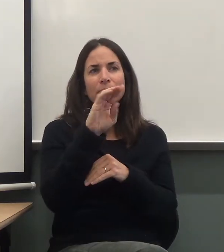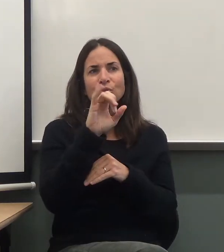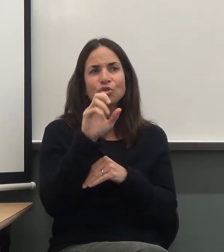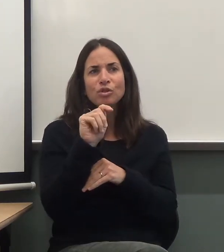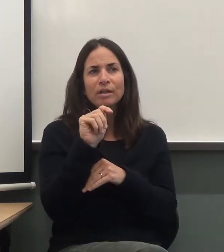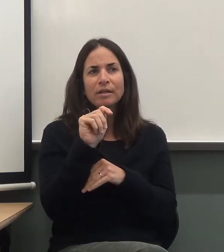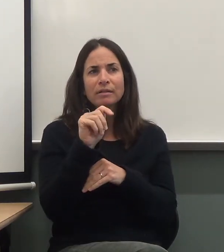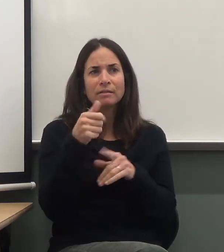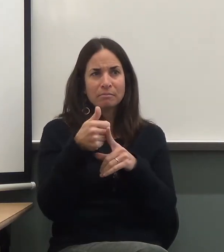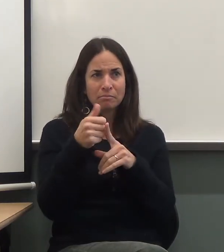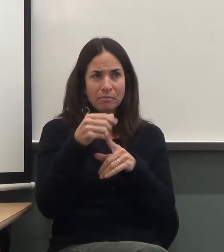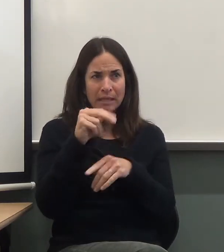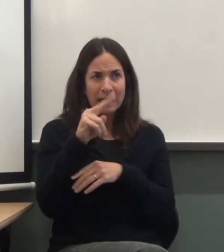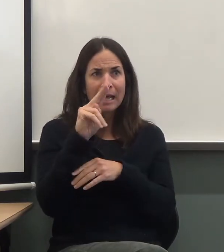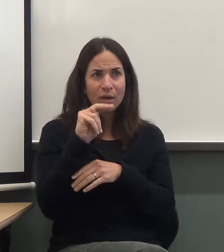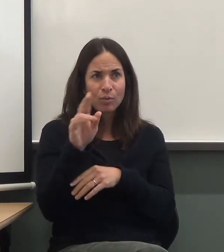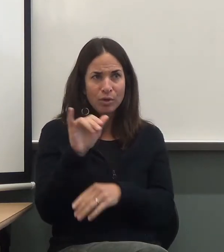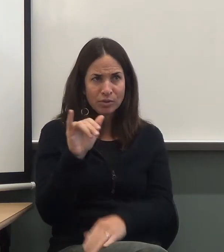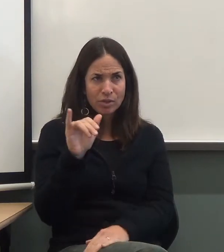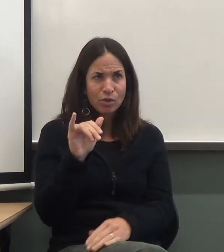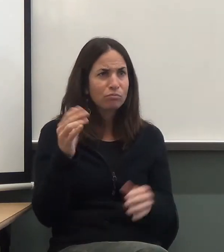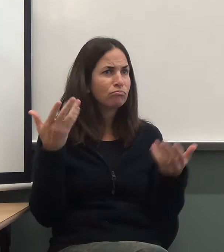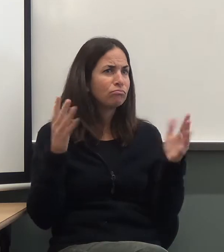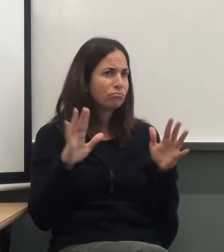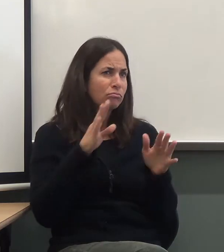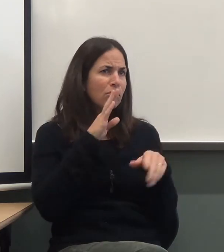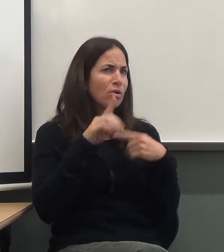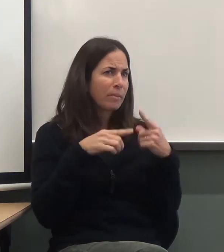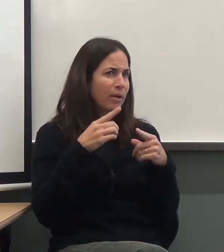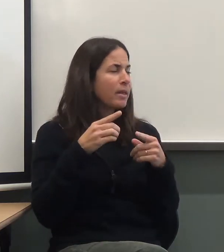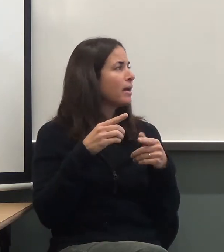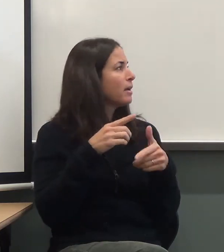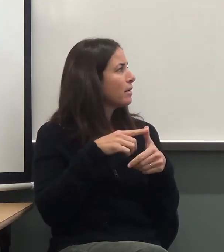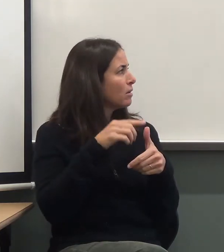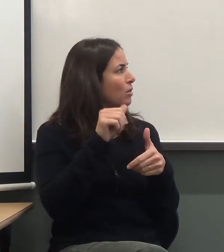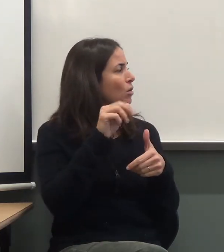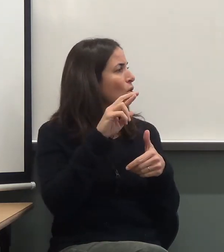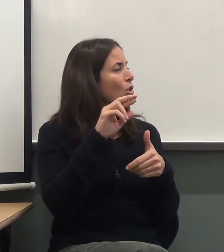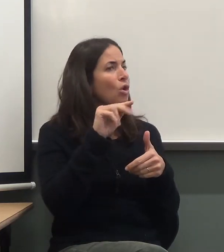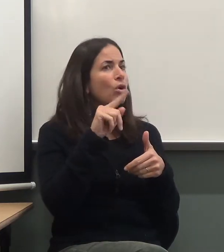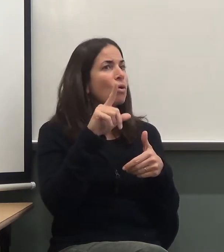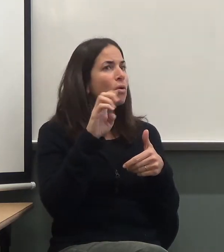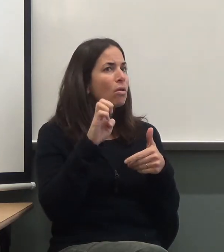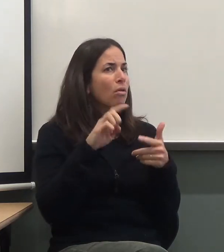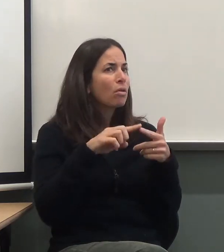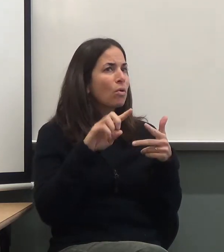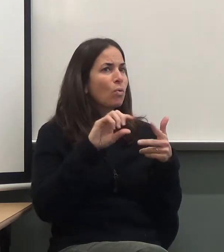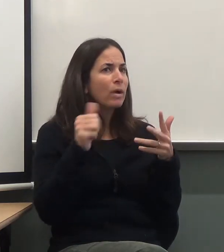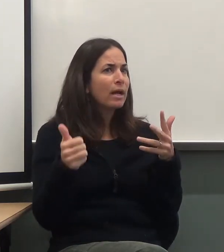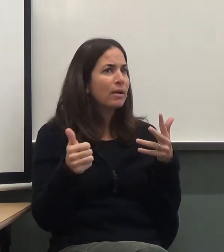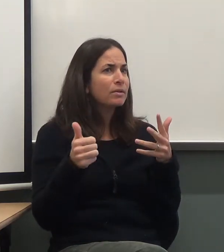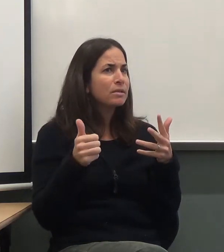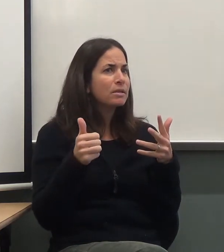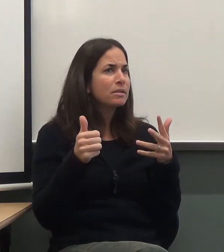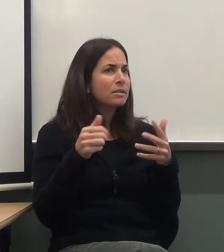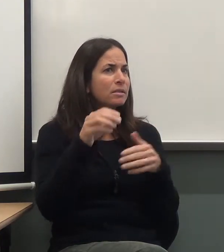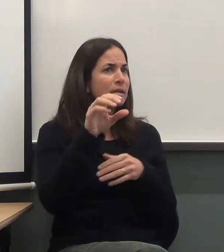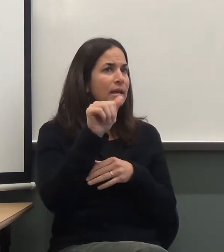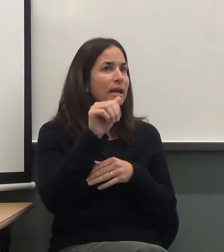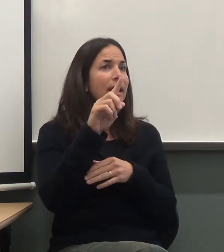Okay, so we've already talked about nouns a little bit. We talked about articles, talked about verbs. So what's missing up here? Adjectives and adverbs are missing, and something